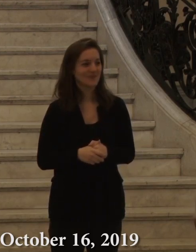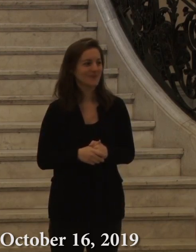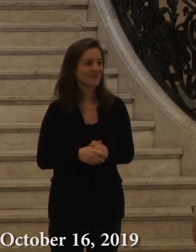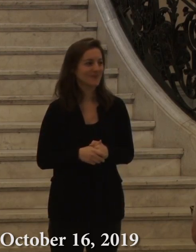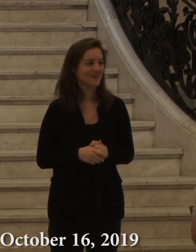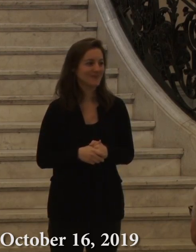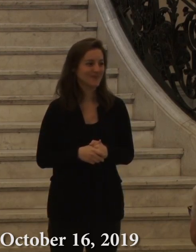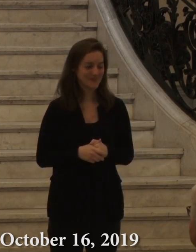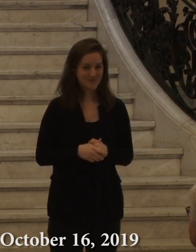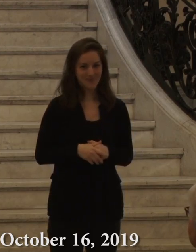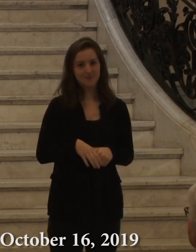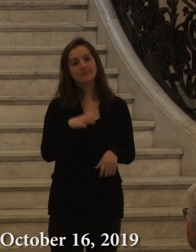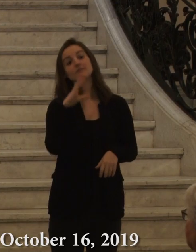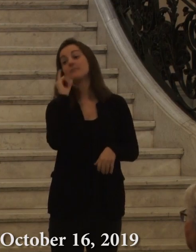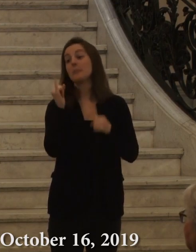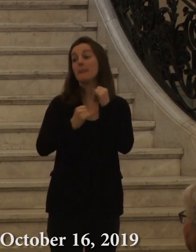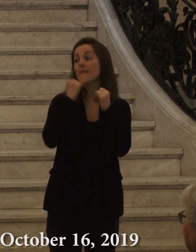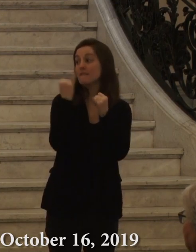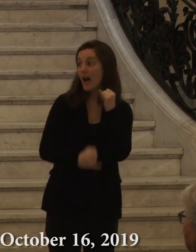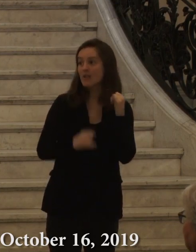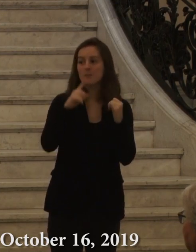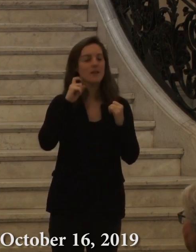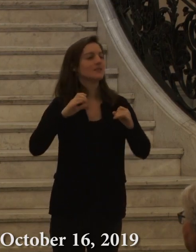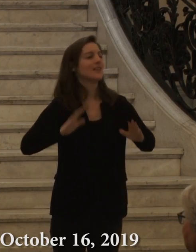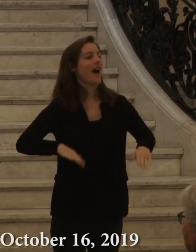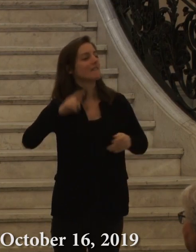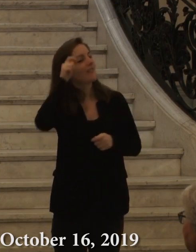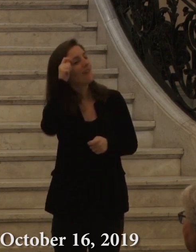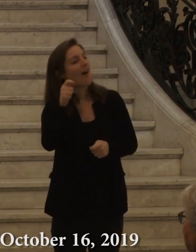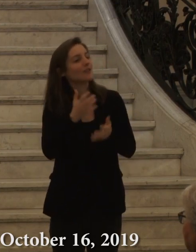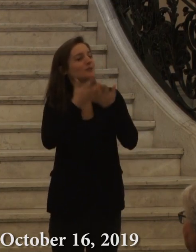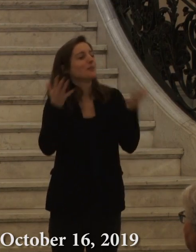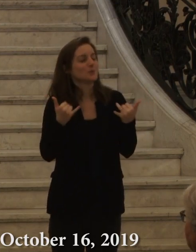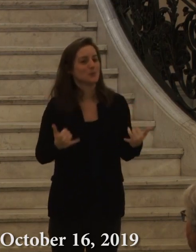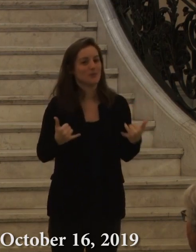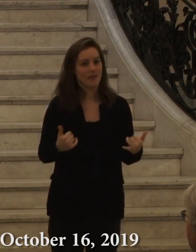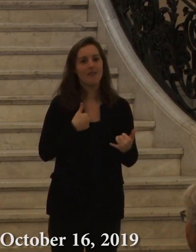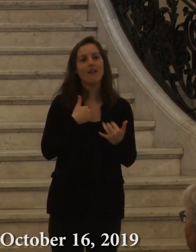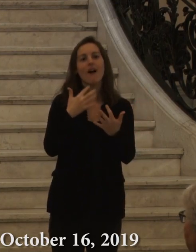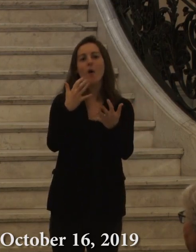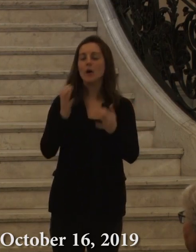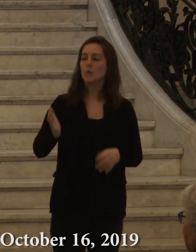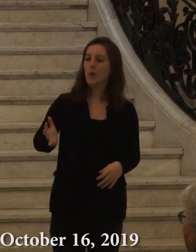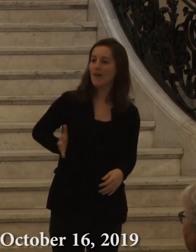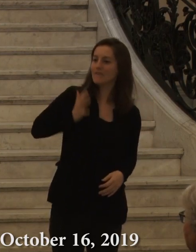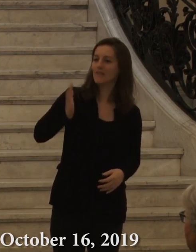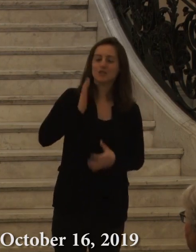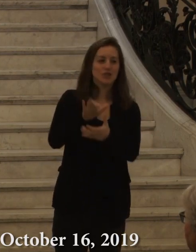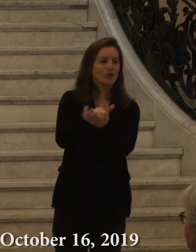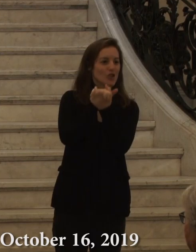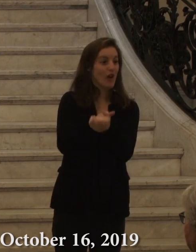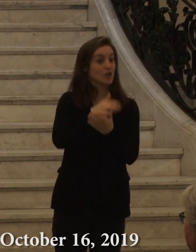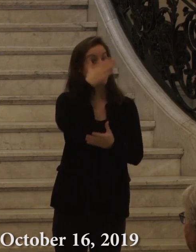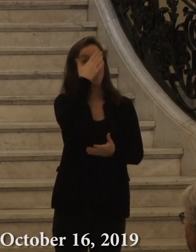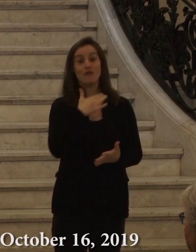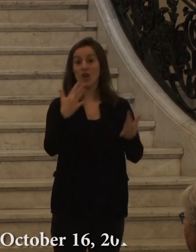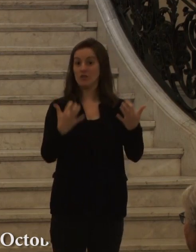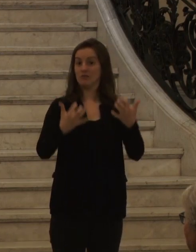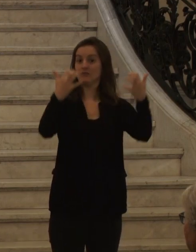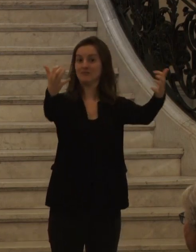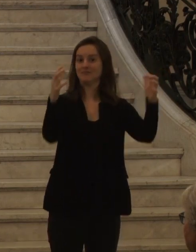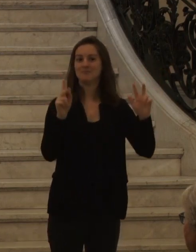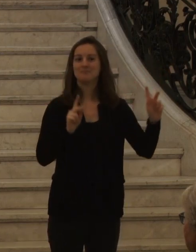And then finally, because she hasn't gotten much notice today, I would like to officially congratulate, in front of all